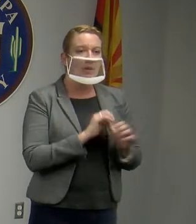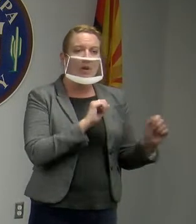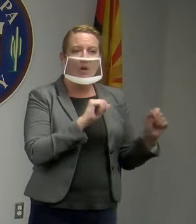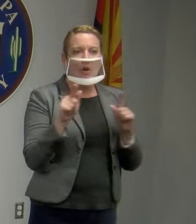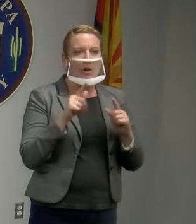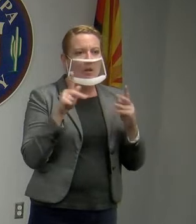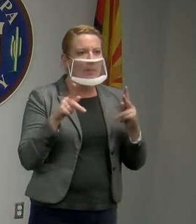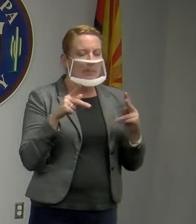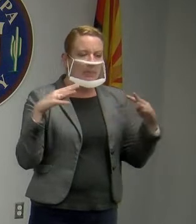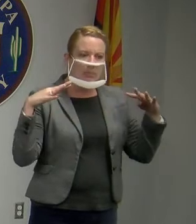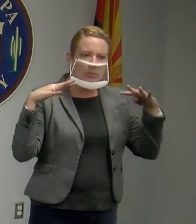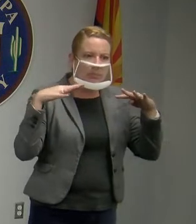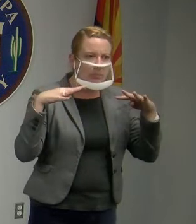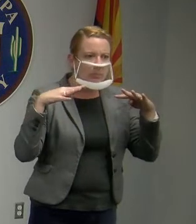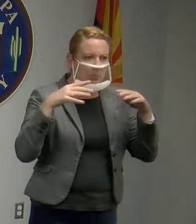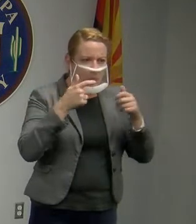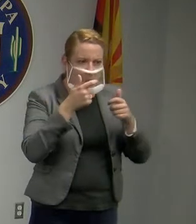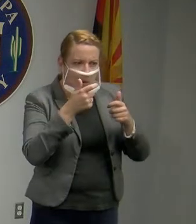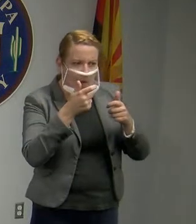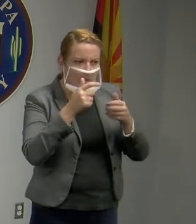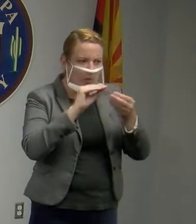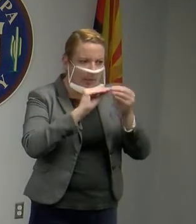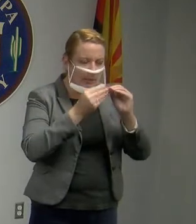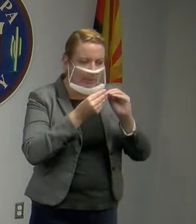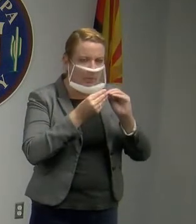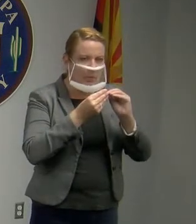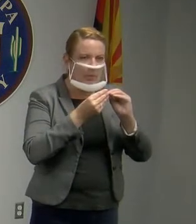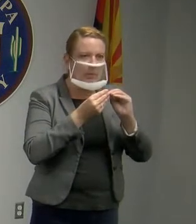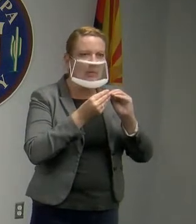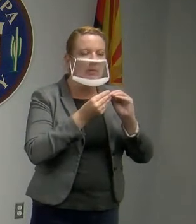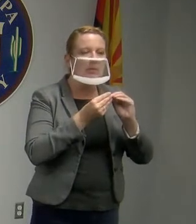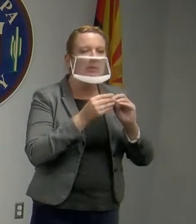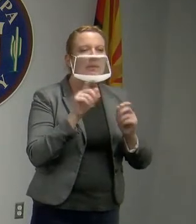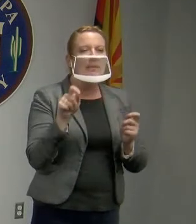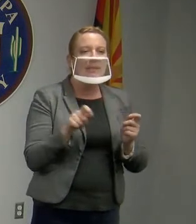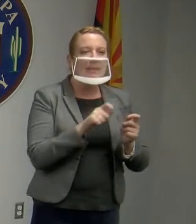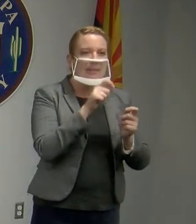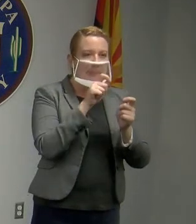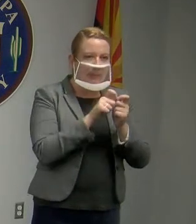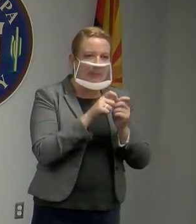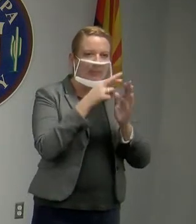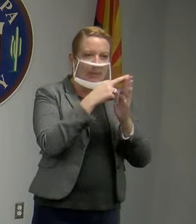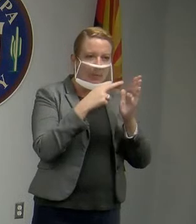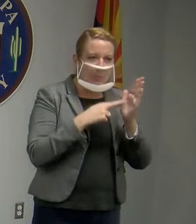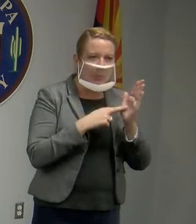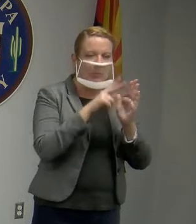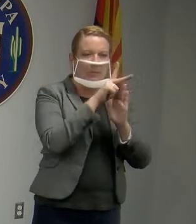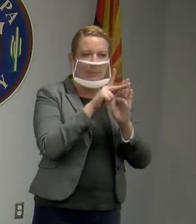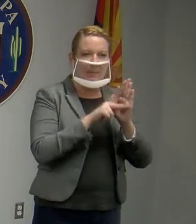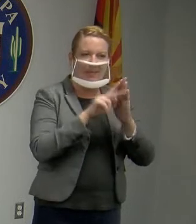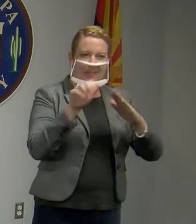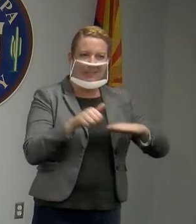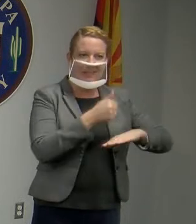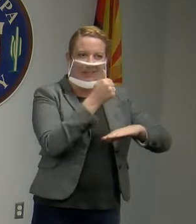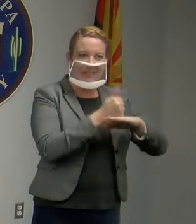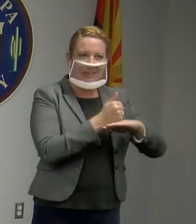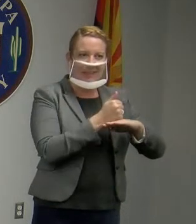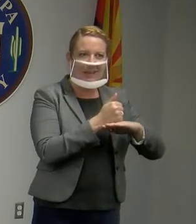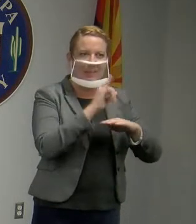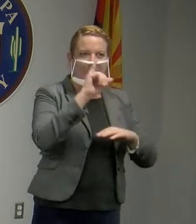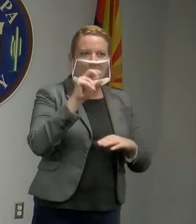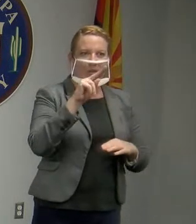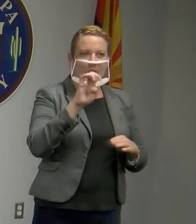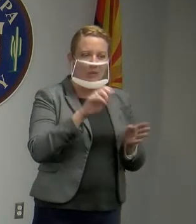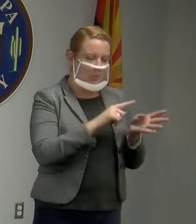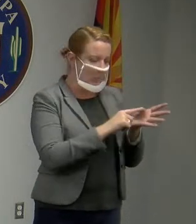very closely. As I mentioned before, there's a couple of measures that were put into place right around the 3rd week of June, including the mask